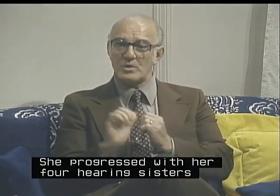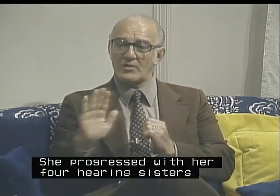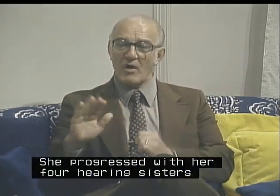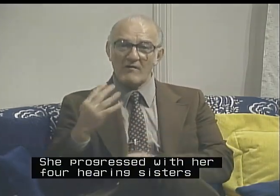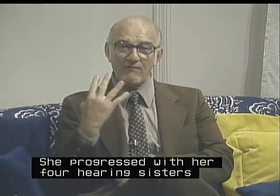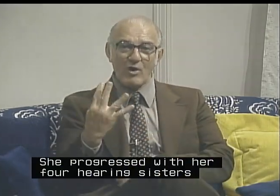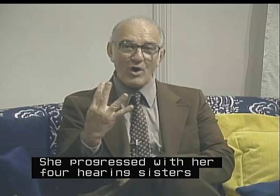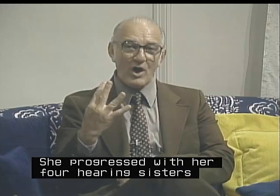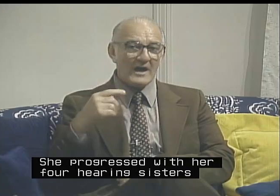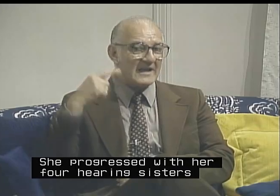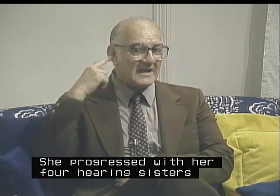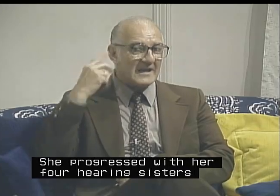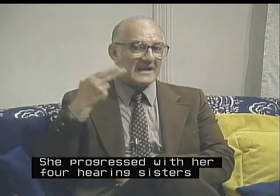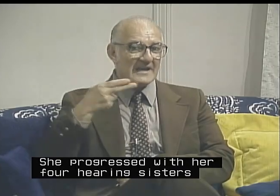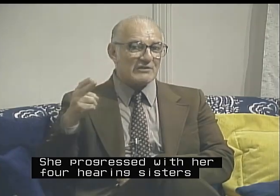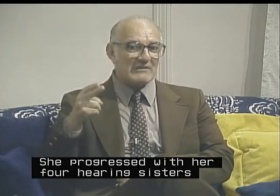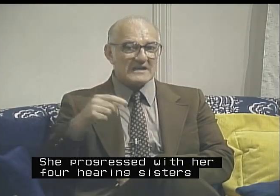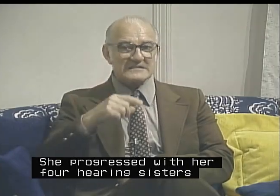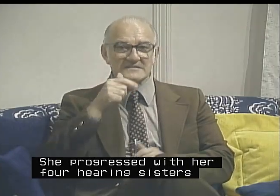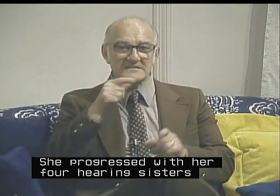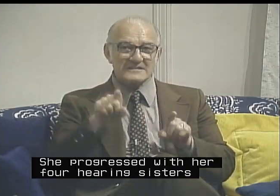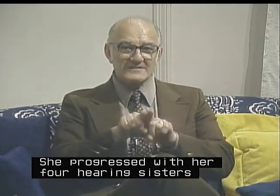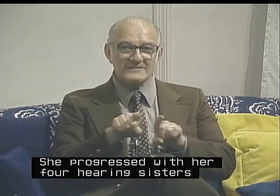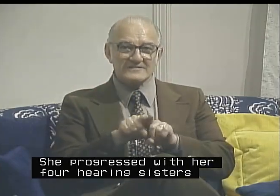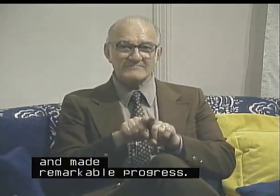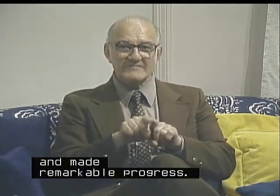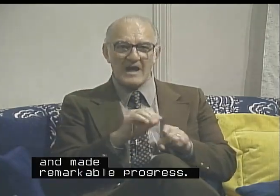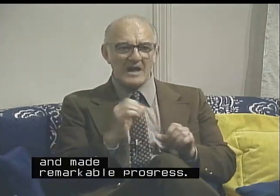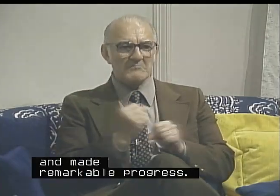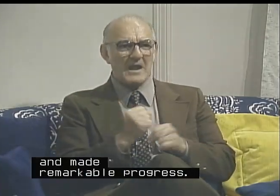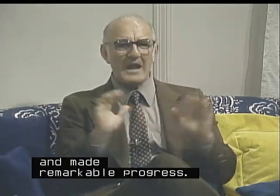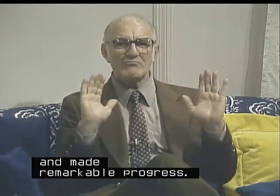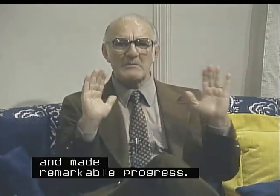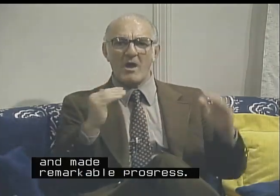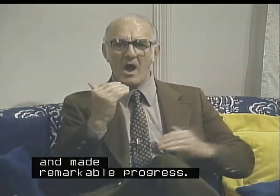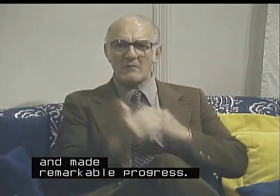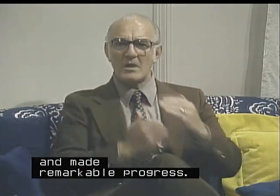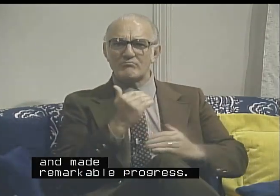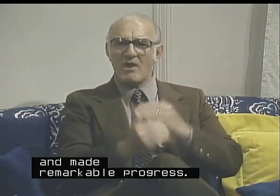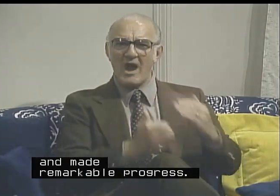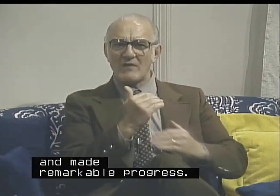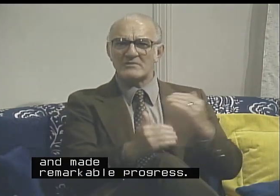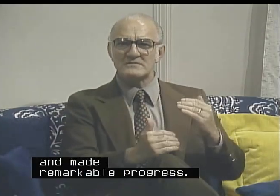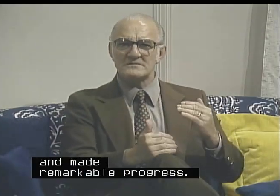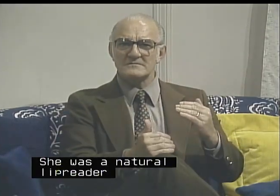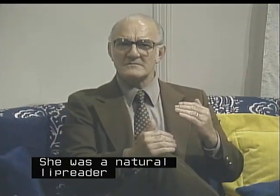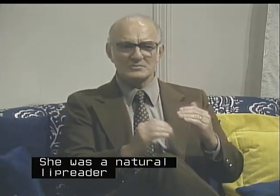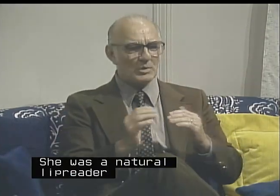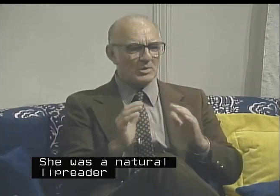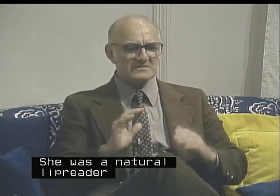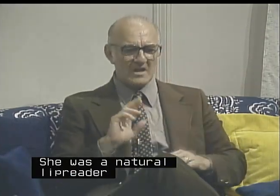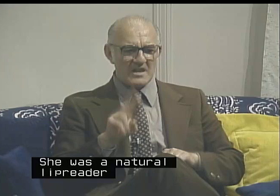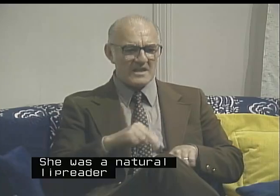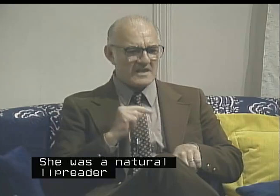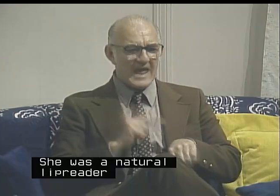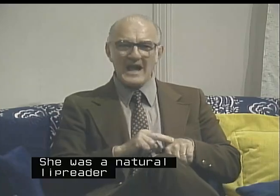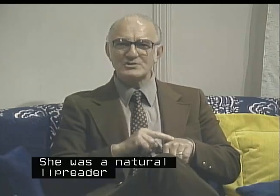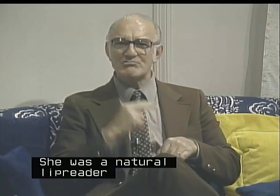her 4 hearing sisters and made remarkable progress. She was a natural